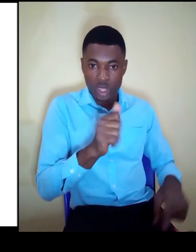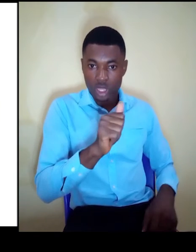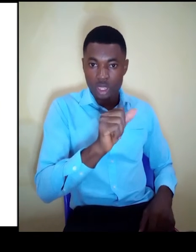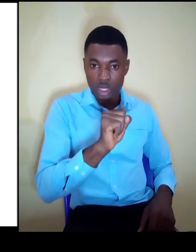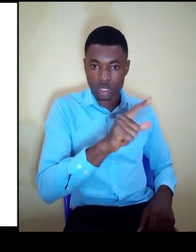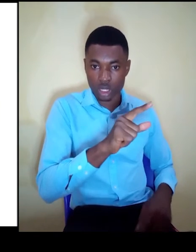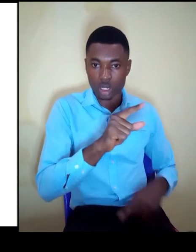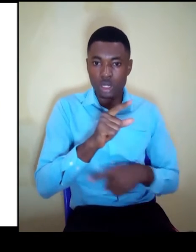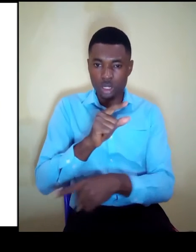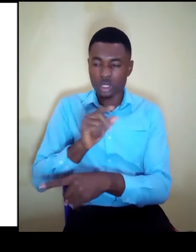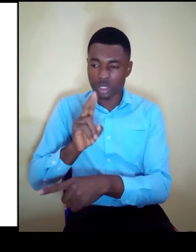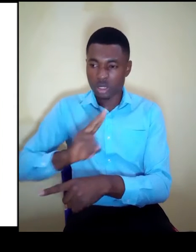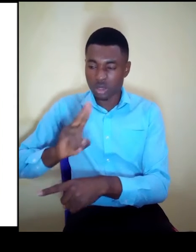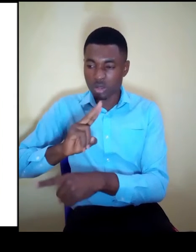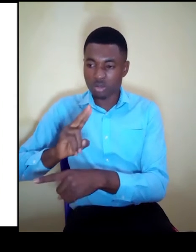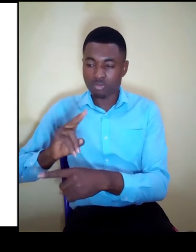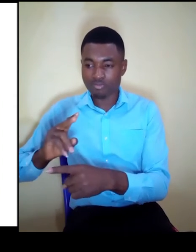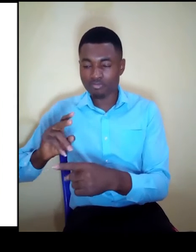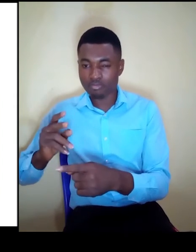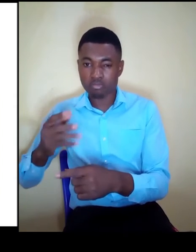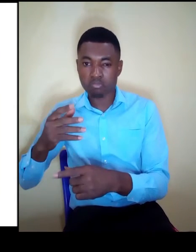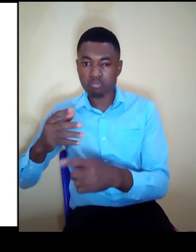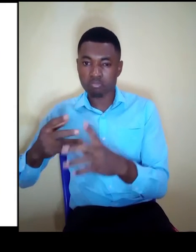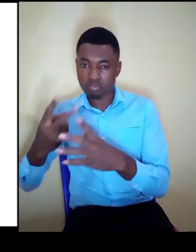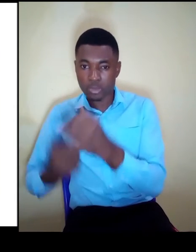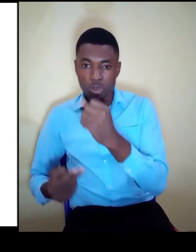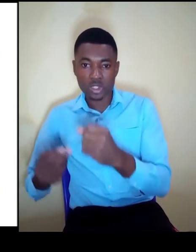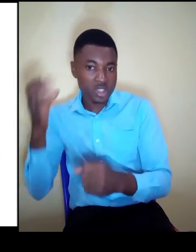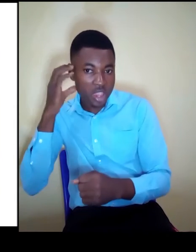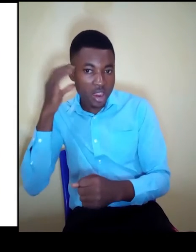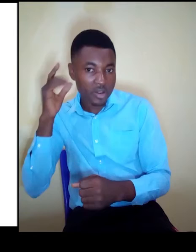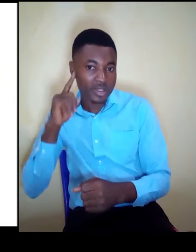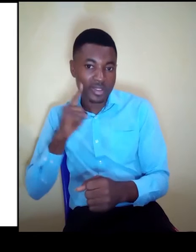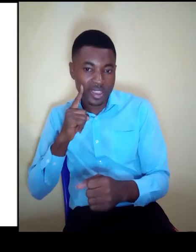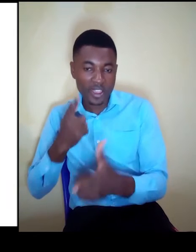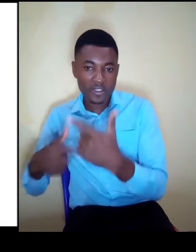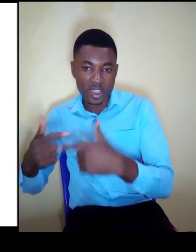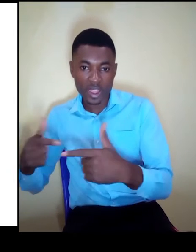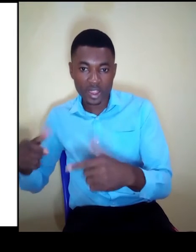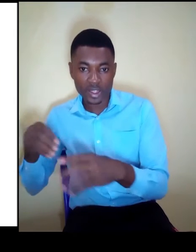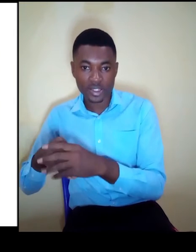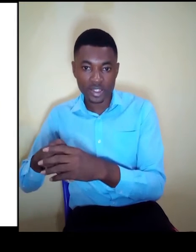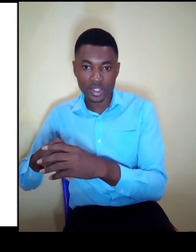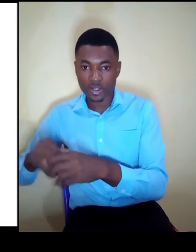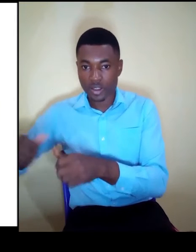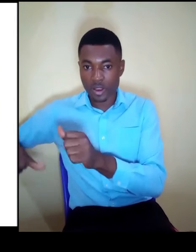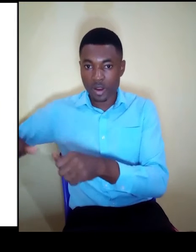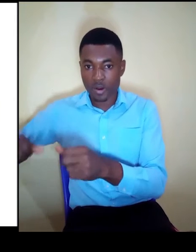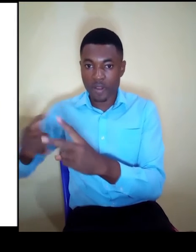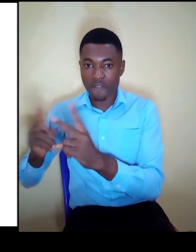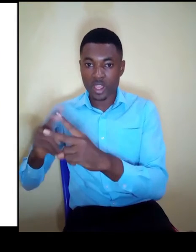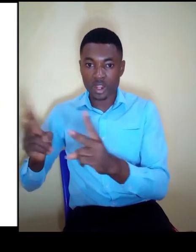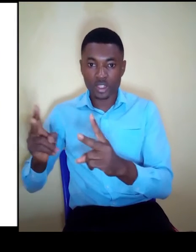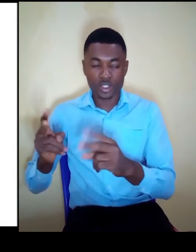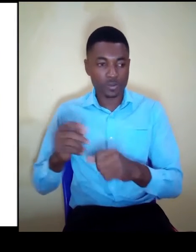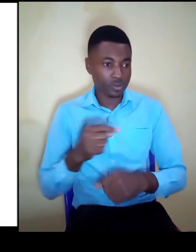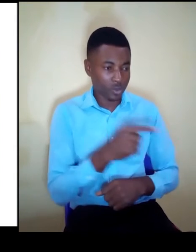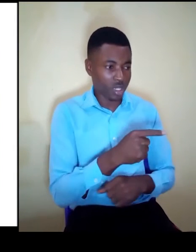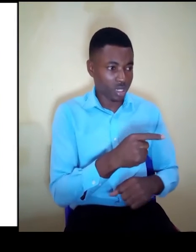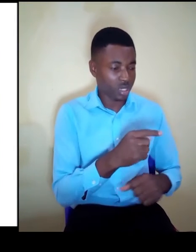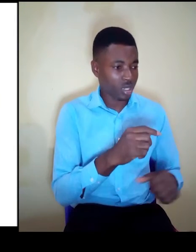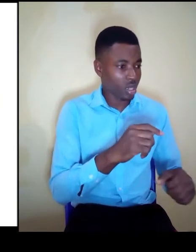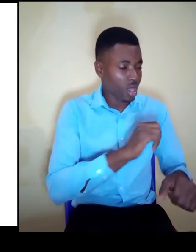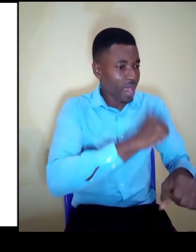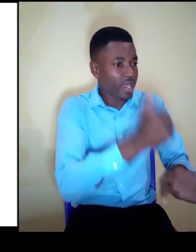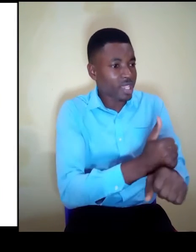Sign Language is used by both hearing and deaf signers in Adam Roberts Village. Ghanaian Sign Language was established after